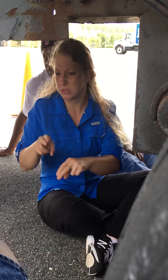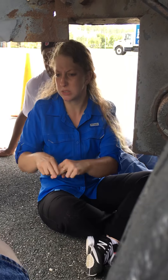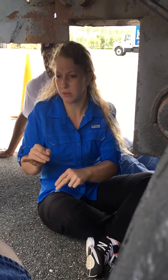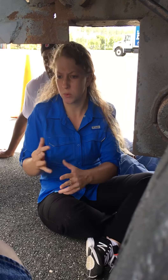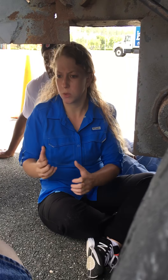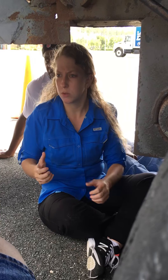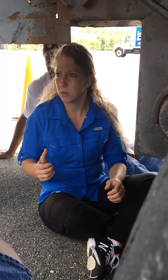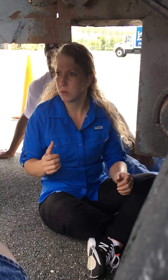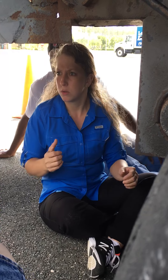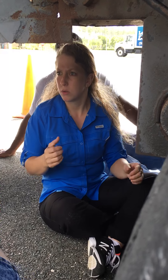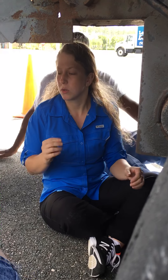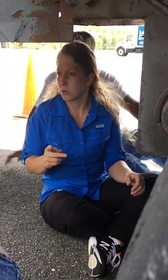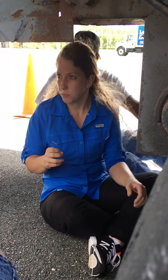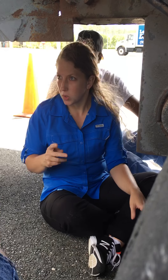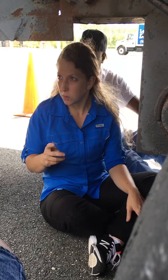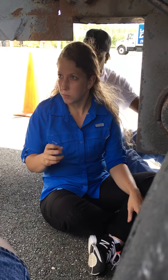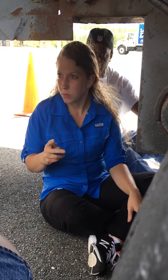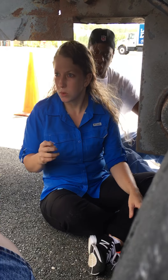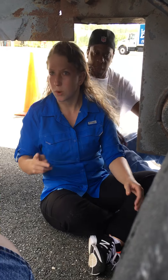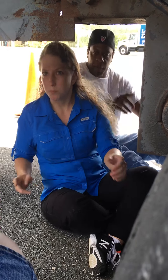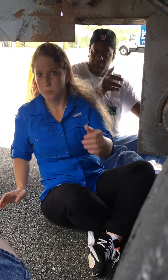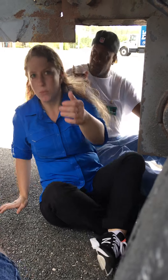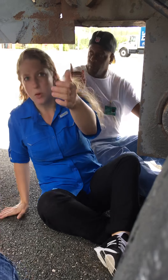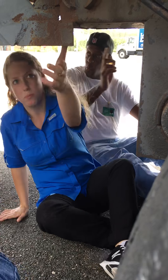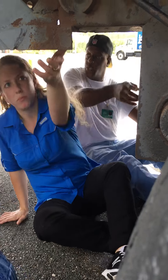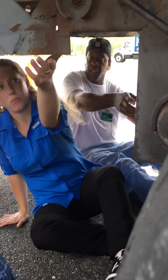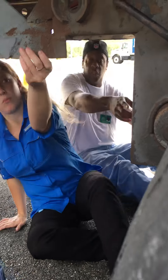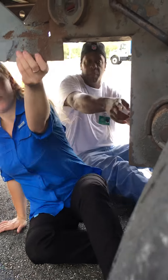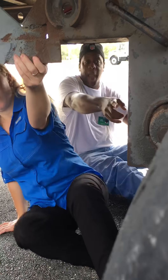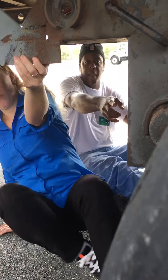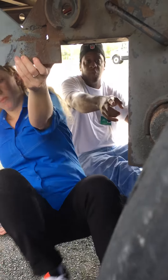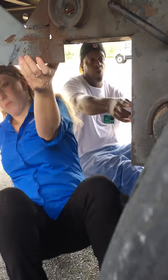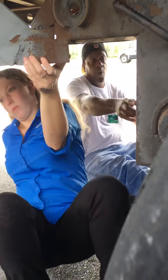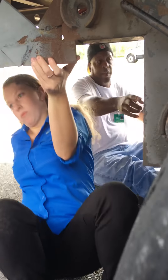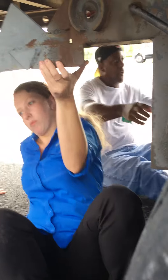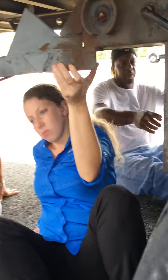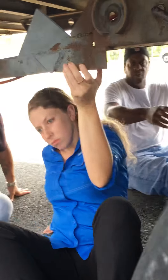whole entire. I can't do one up on the front of the tractor. Okay, but I'm saying, but once you get to the back, you don't got to come to this